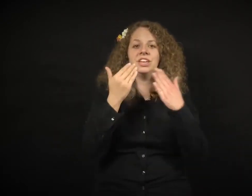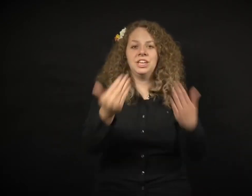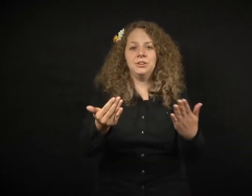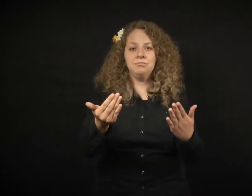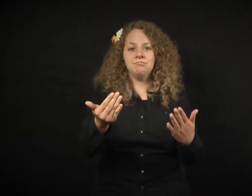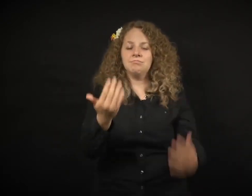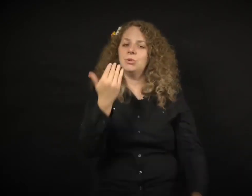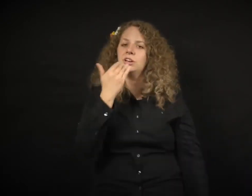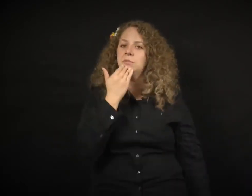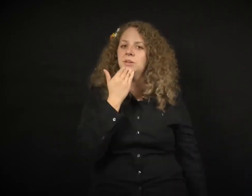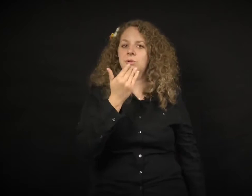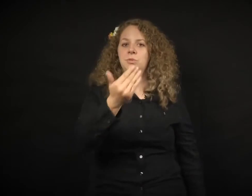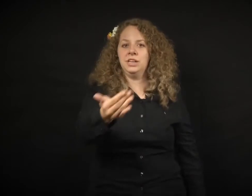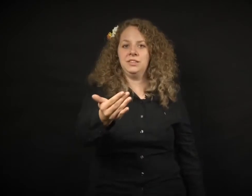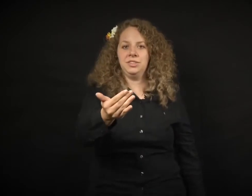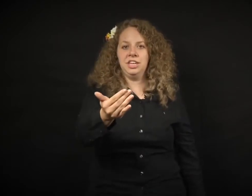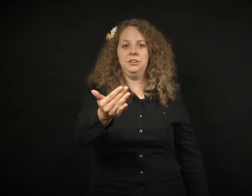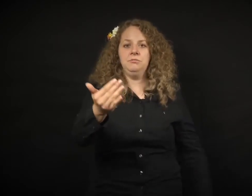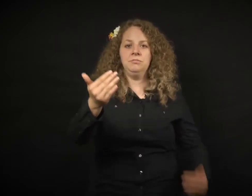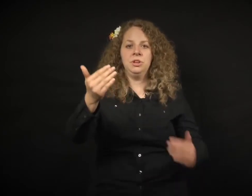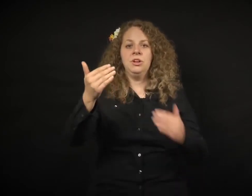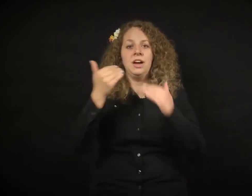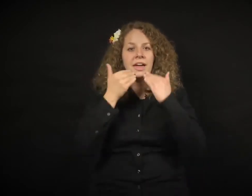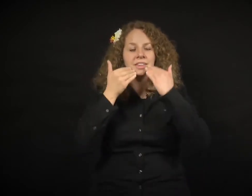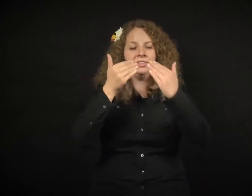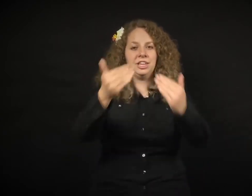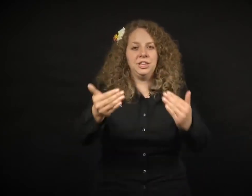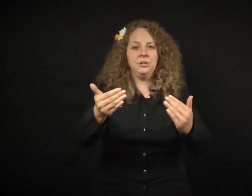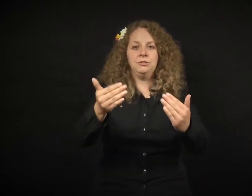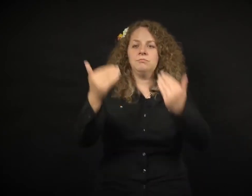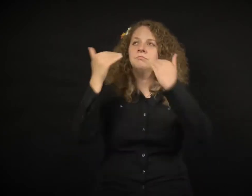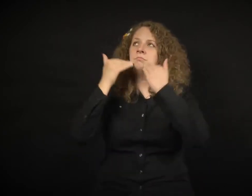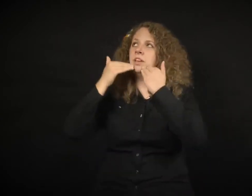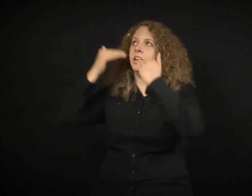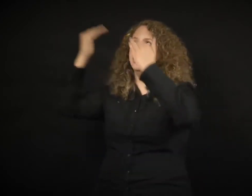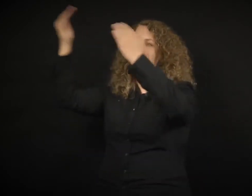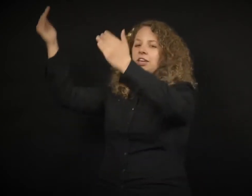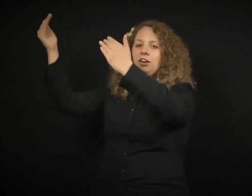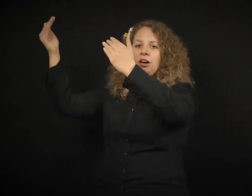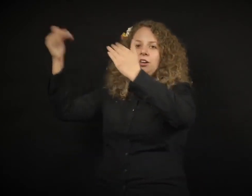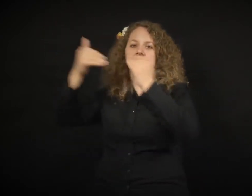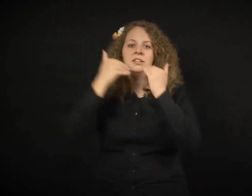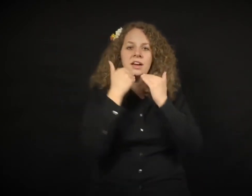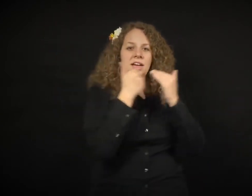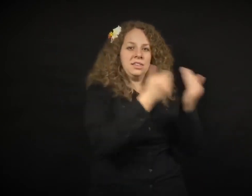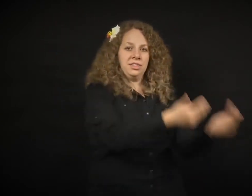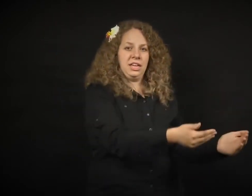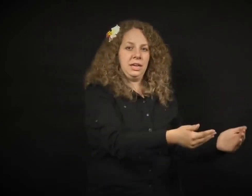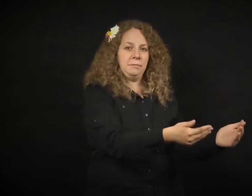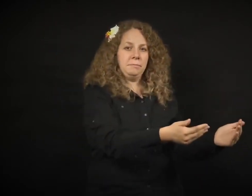Thank you, or it can be done with one hand, thank you. I can thank you, I can thank God, I can thank Him.